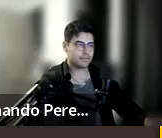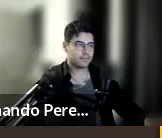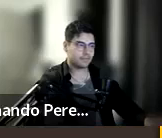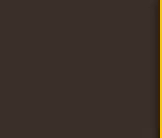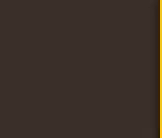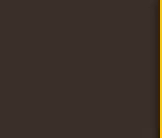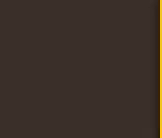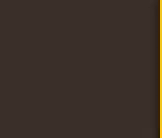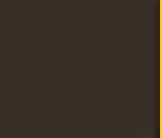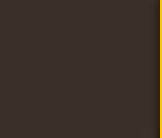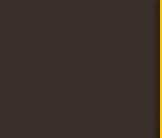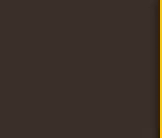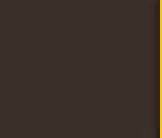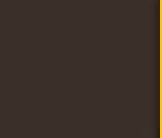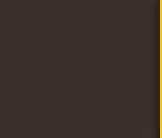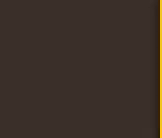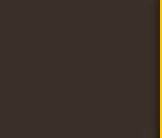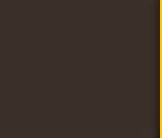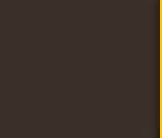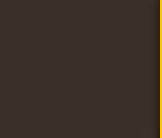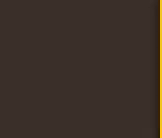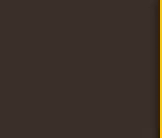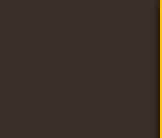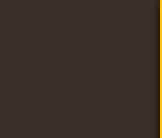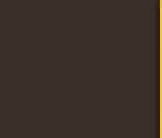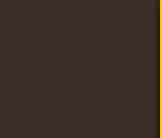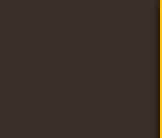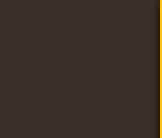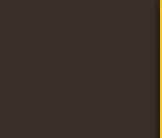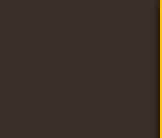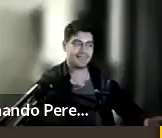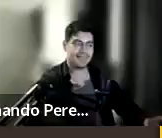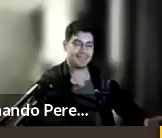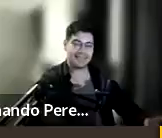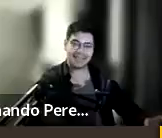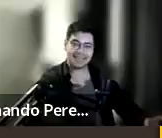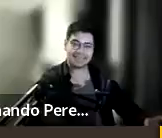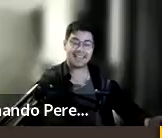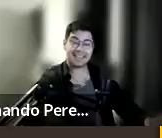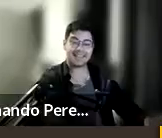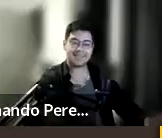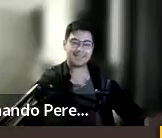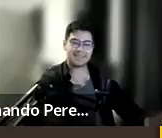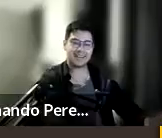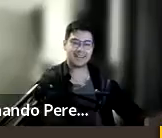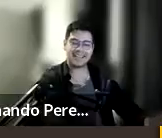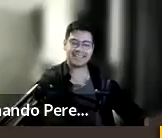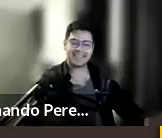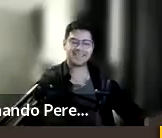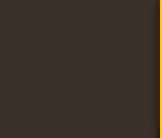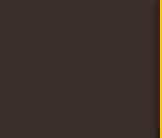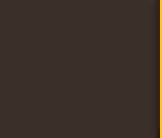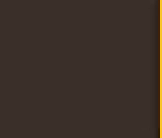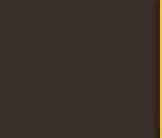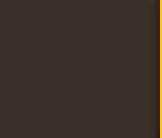How do you say genial en inglés? In English? Well, esa la acabamos de ver hace Ah, unos